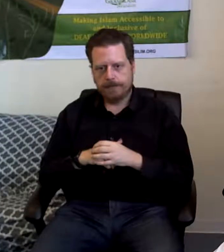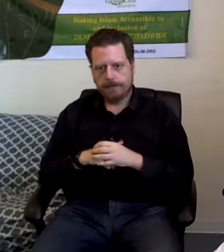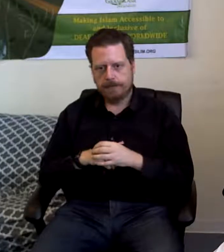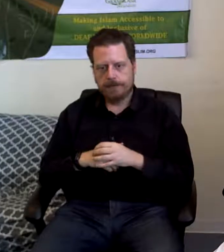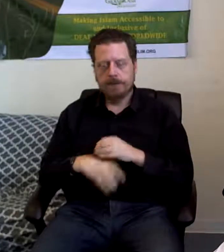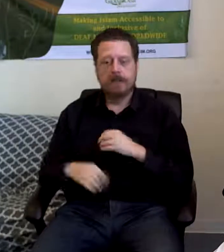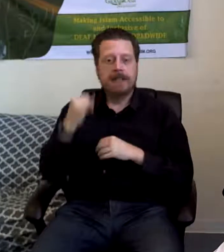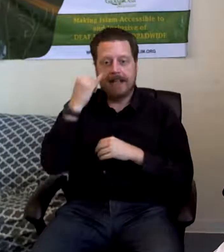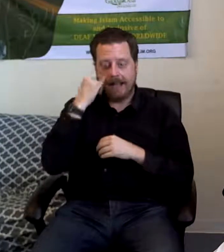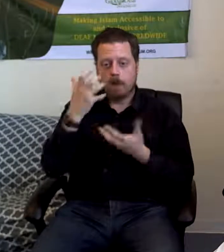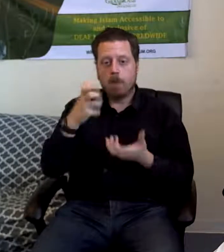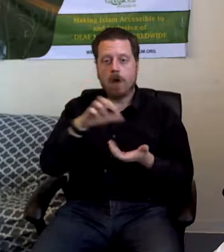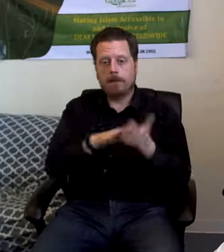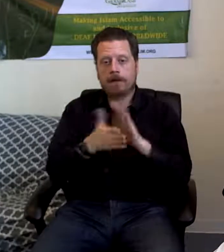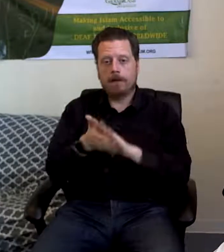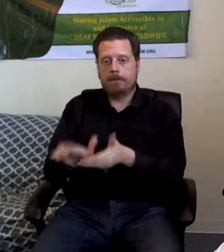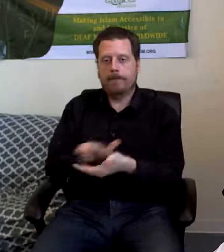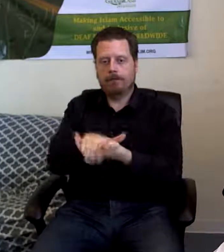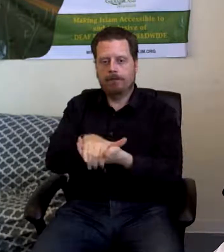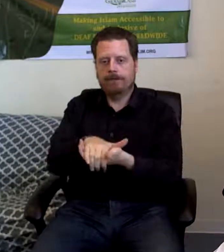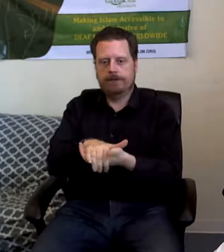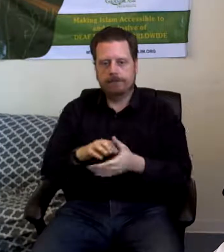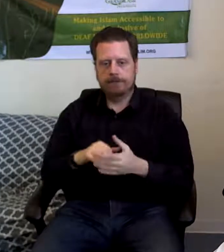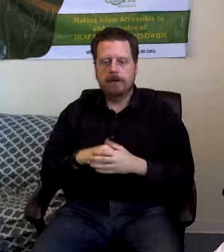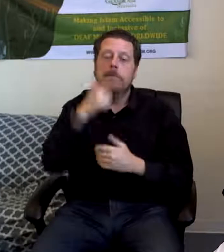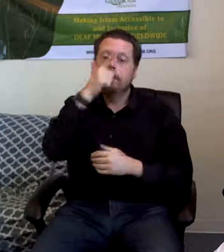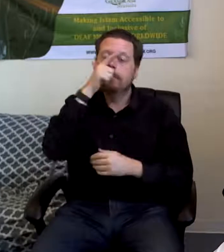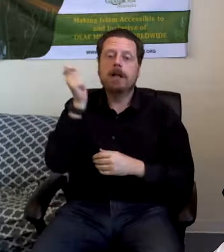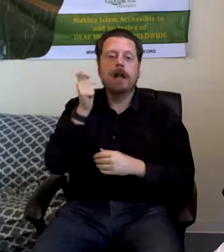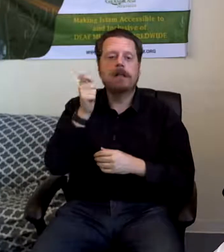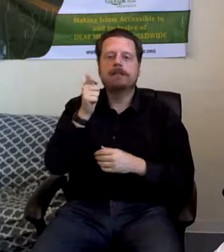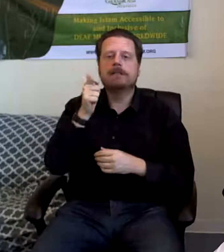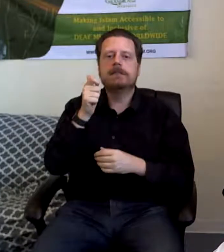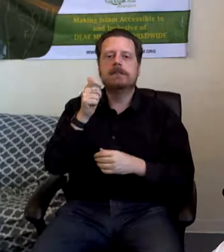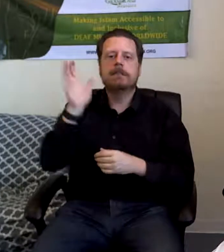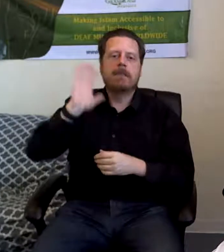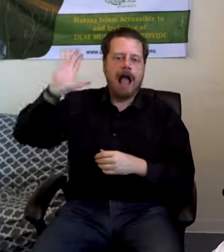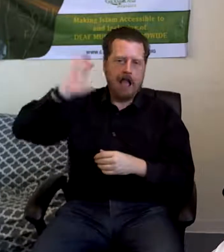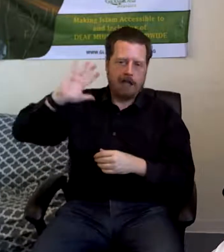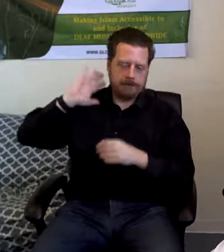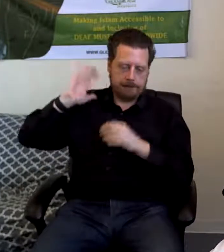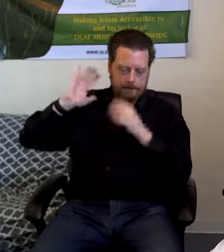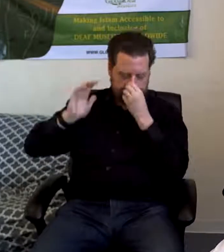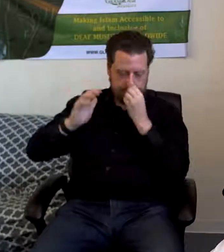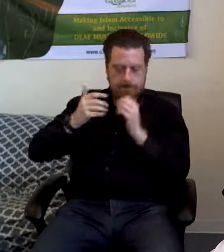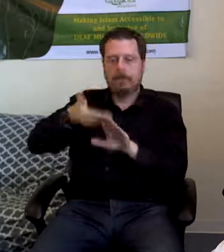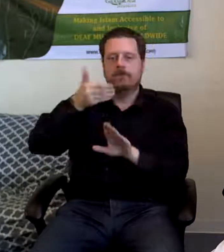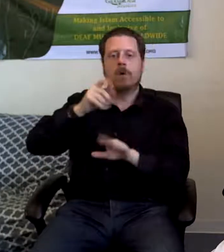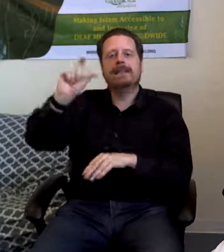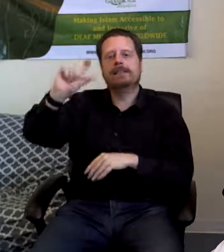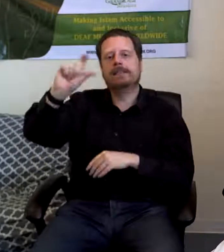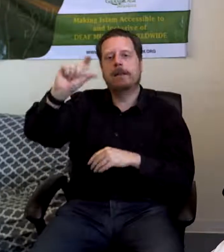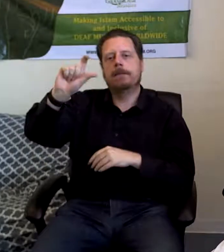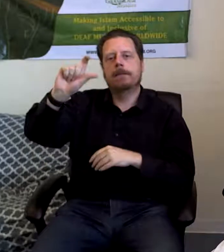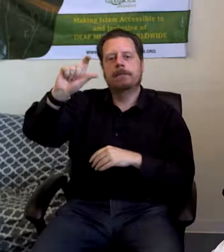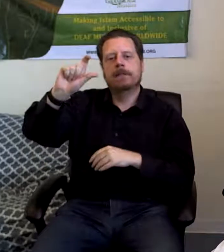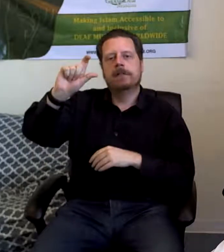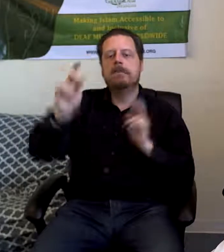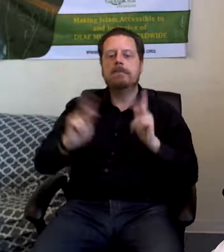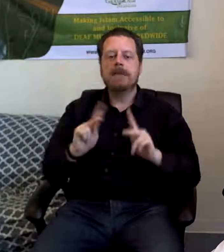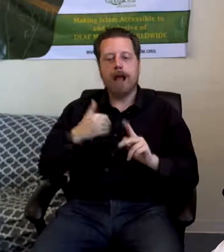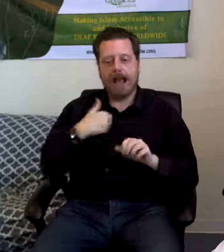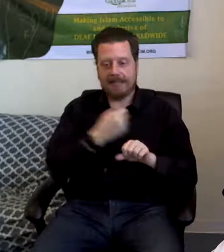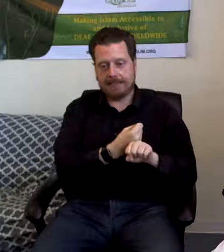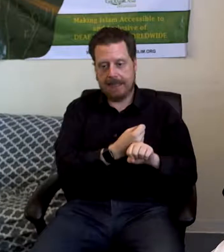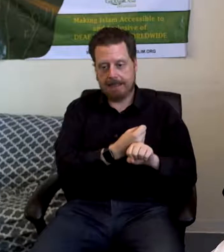if they want to get married. Because in the past, before Islam, people who have slaves and